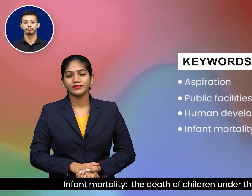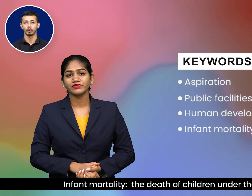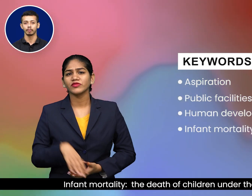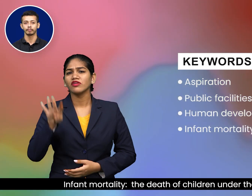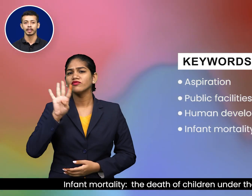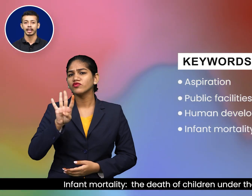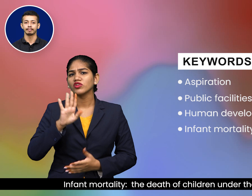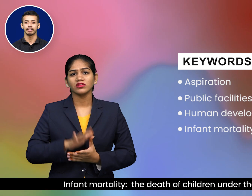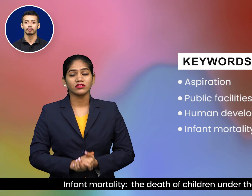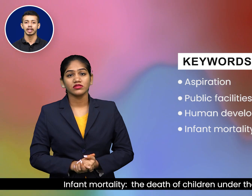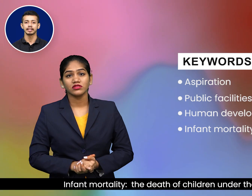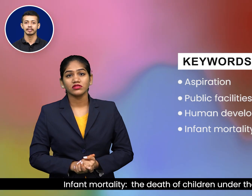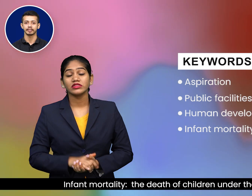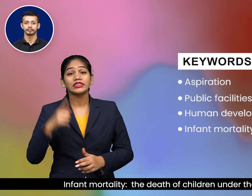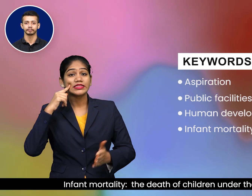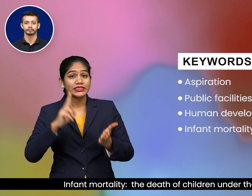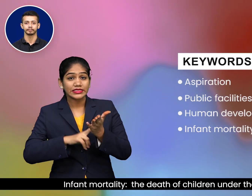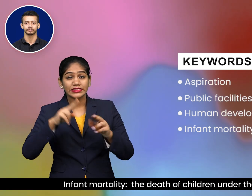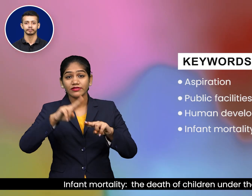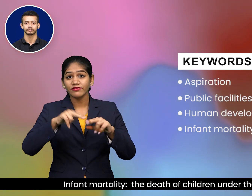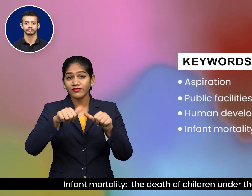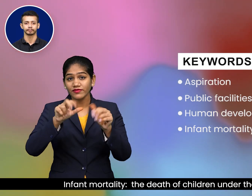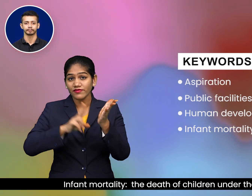Number 4. Infant mortality.